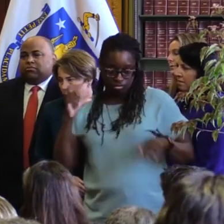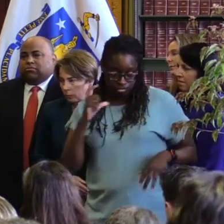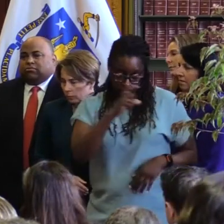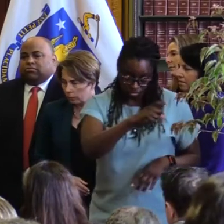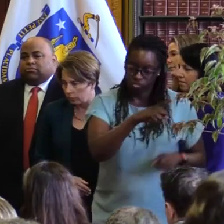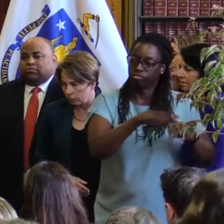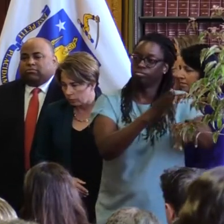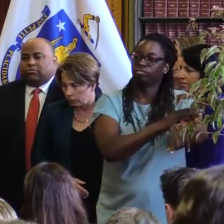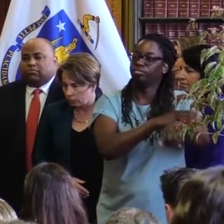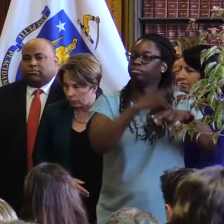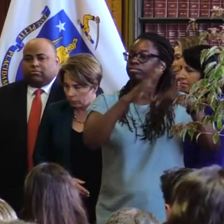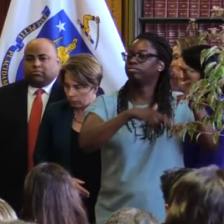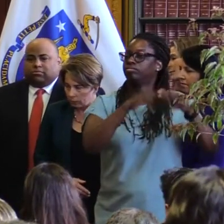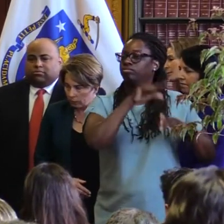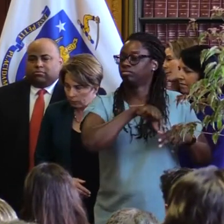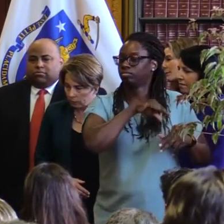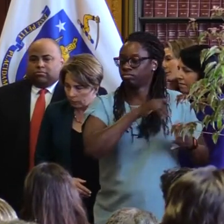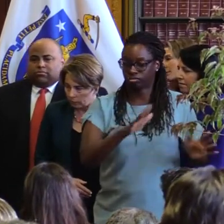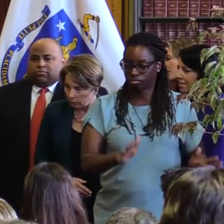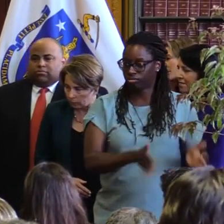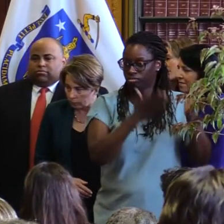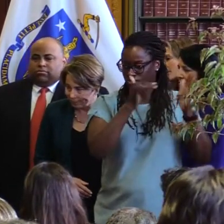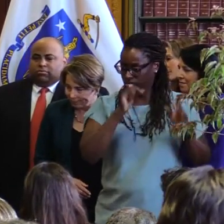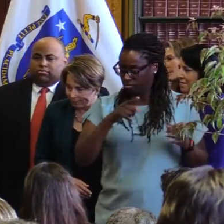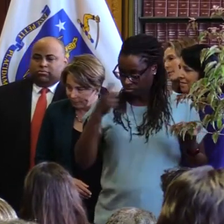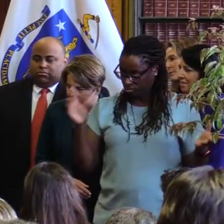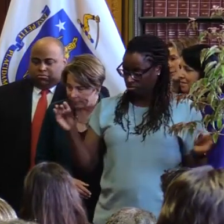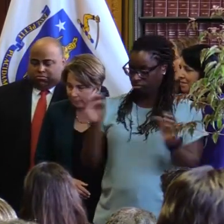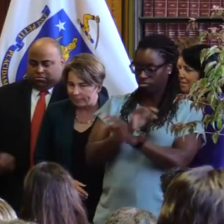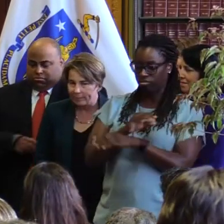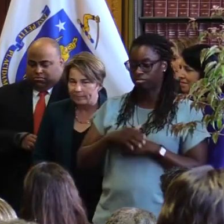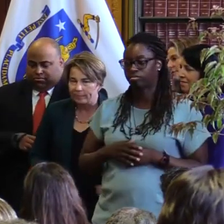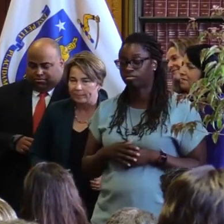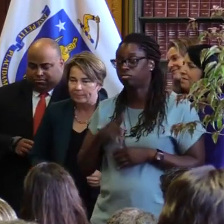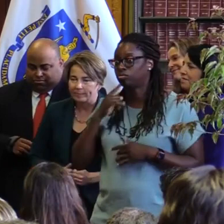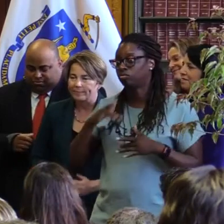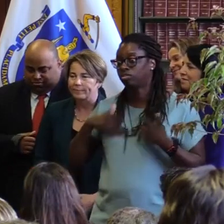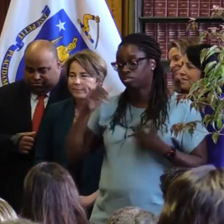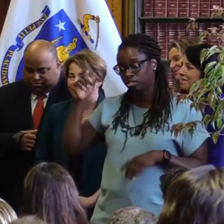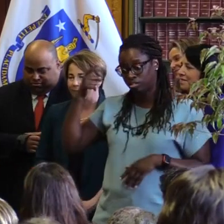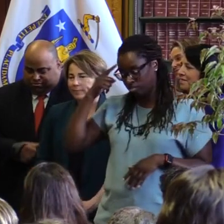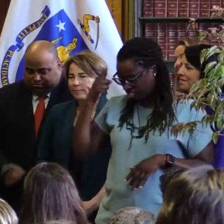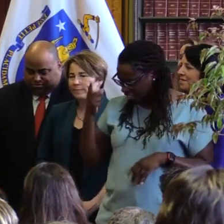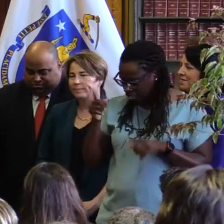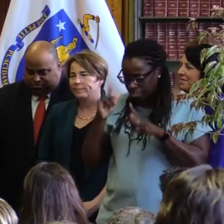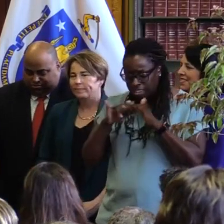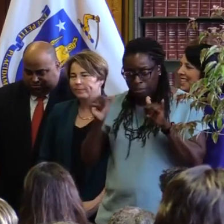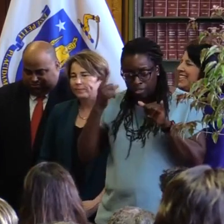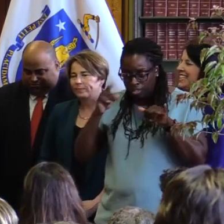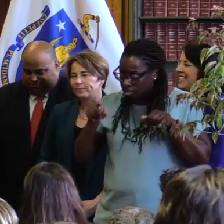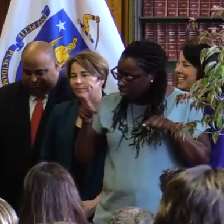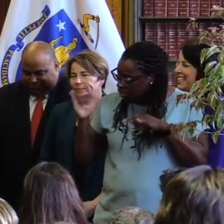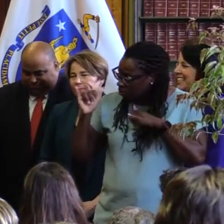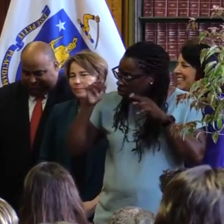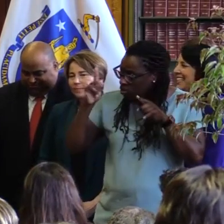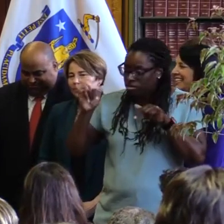I'm delighted to see that the governor's team is on the same page. Great minds that think